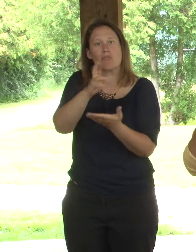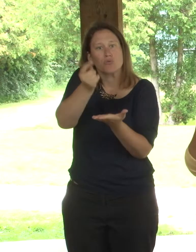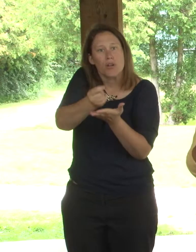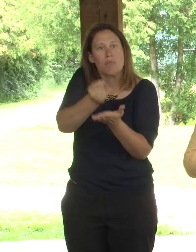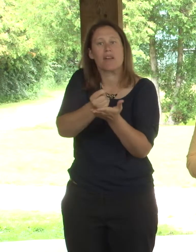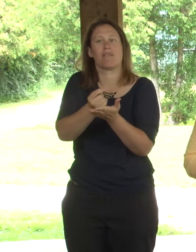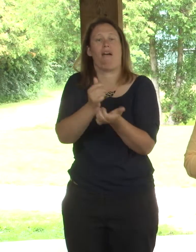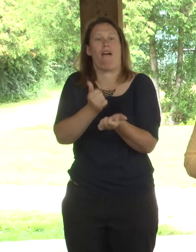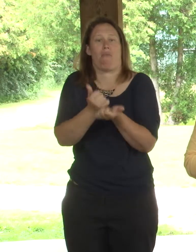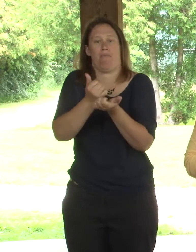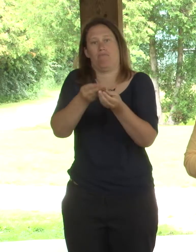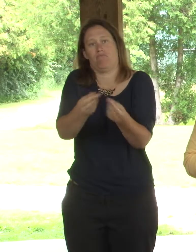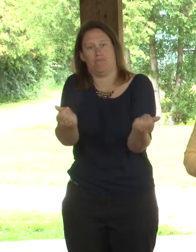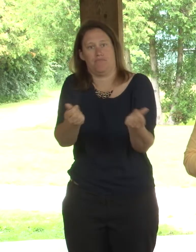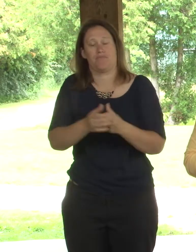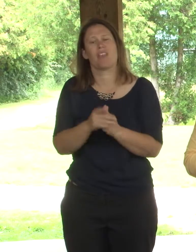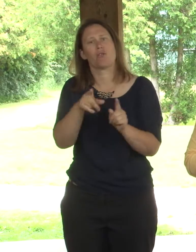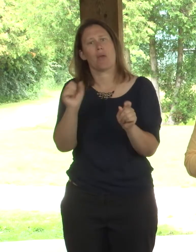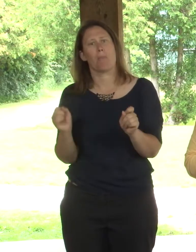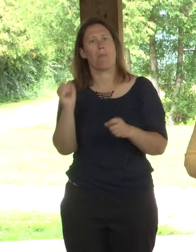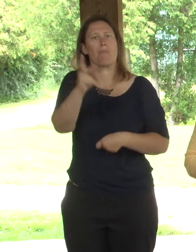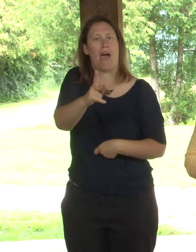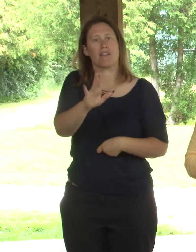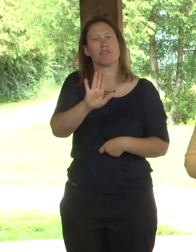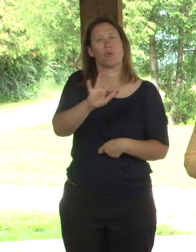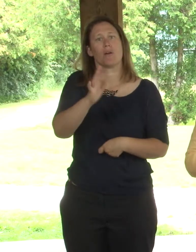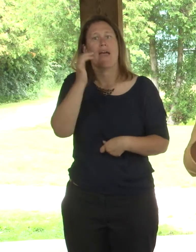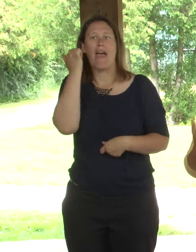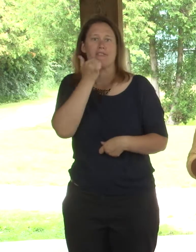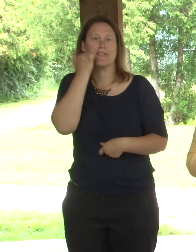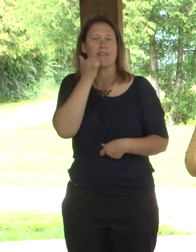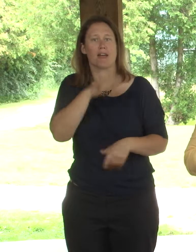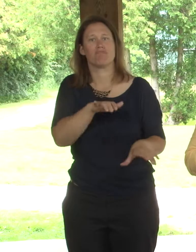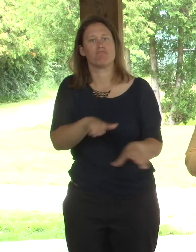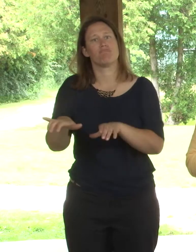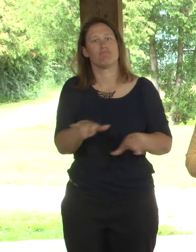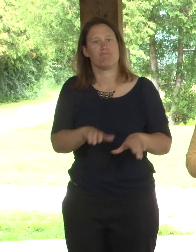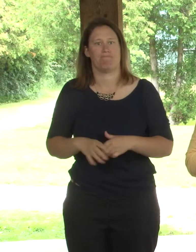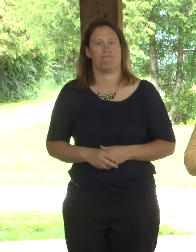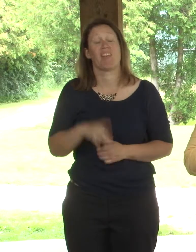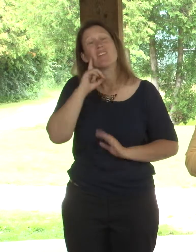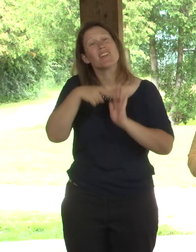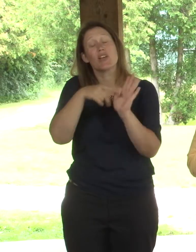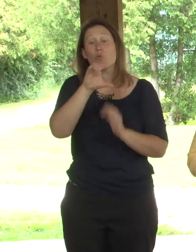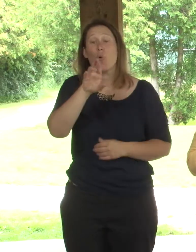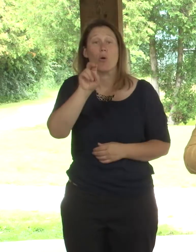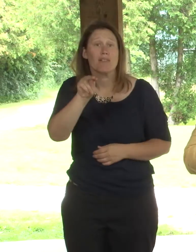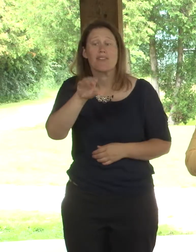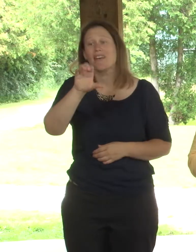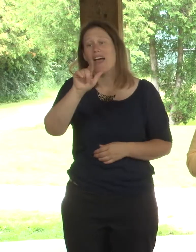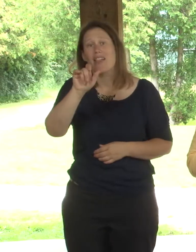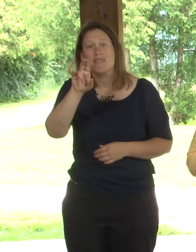appropriately allows that individual to get back on track a lot more quickly. Things like treating corns and